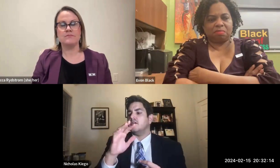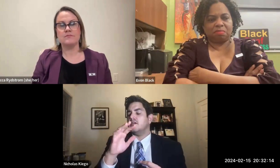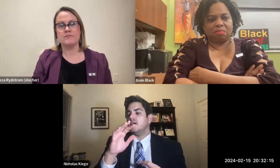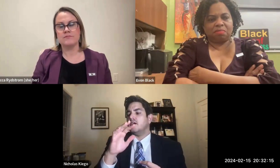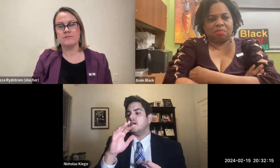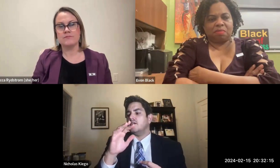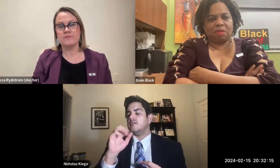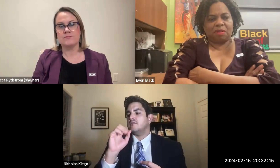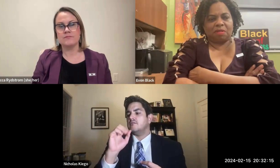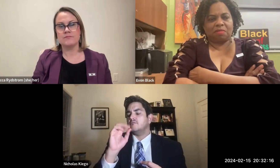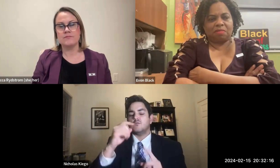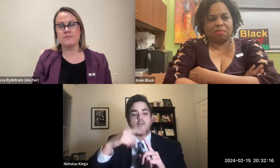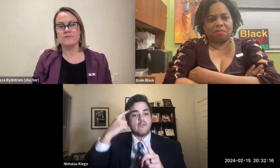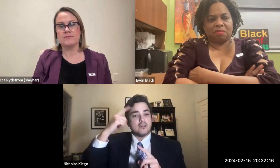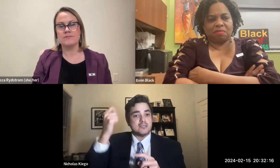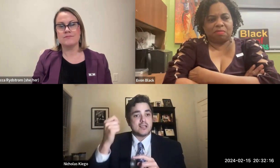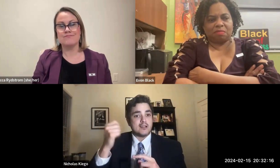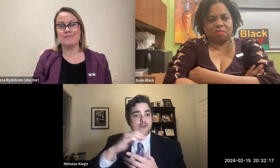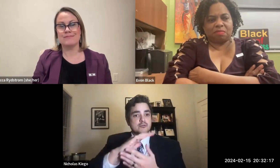Well,